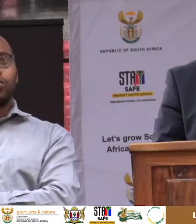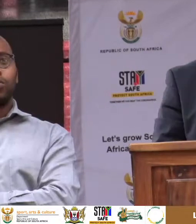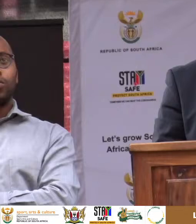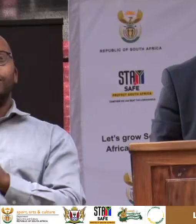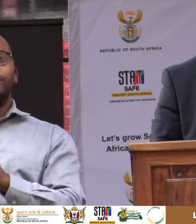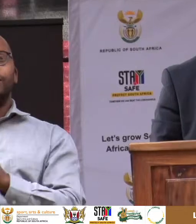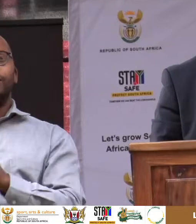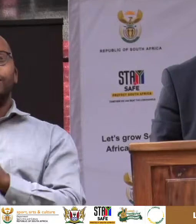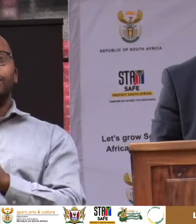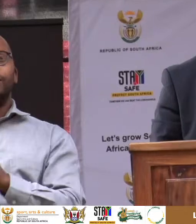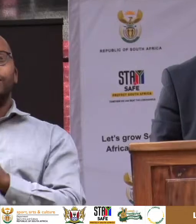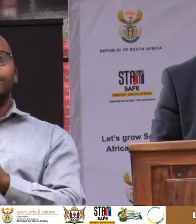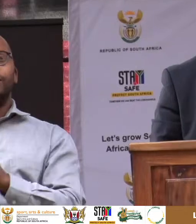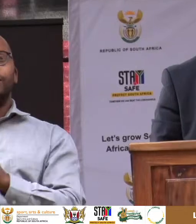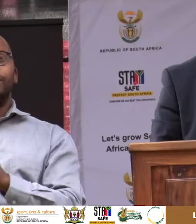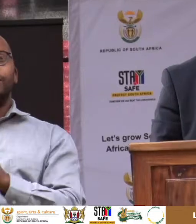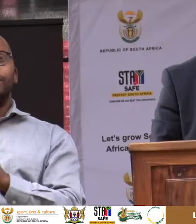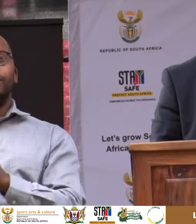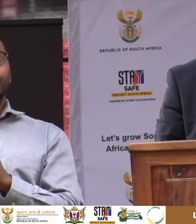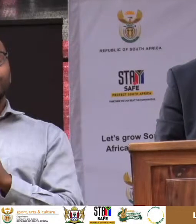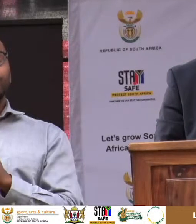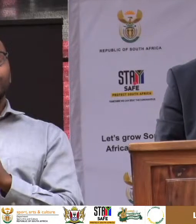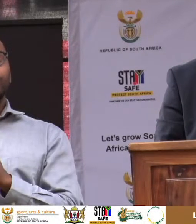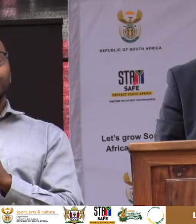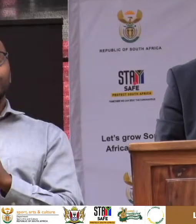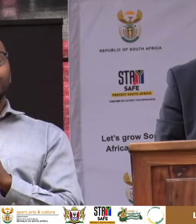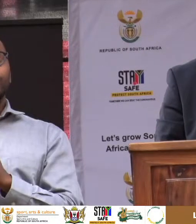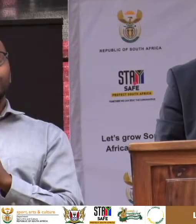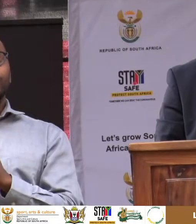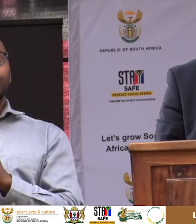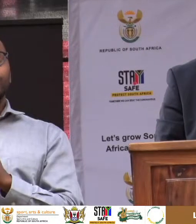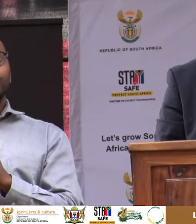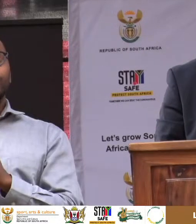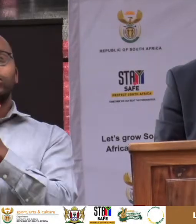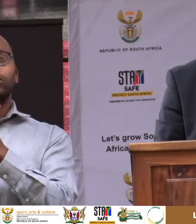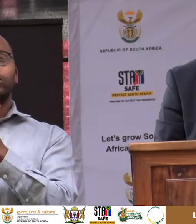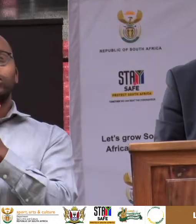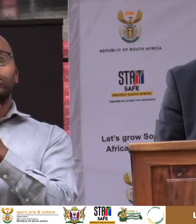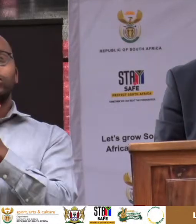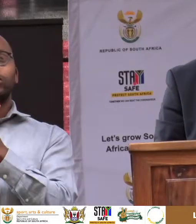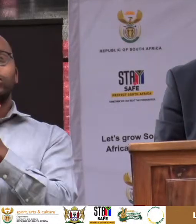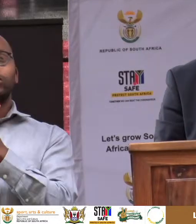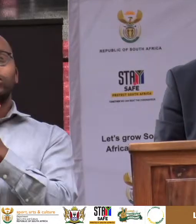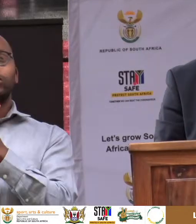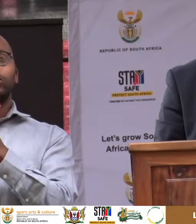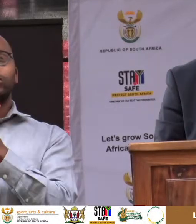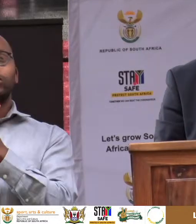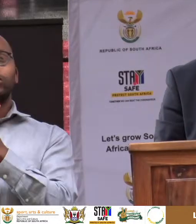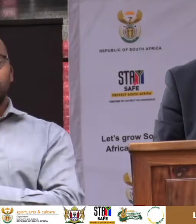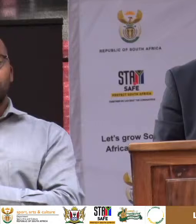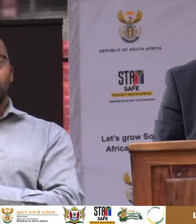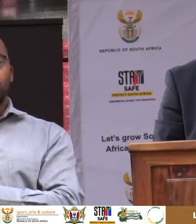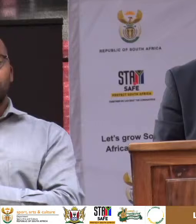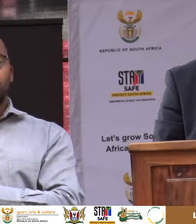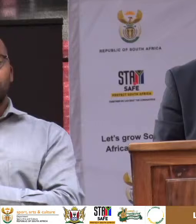Umphathiswa wezemidlalo nenkcubeko yethu, Utata Unathi Mthethwa,